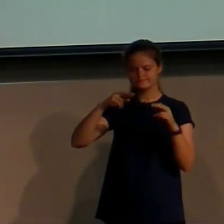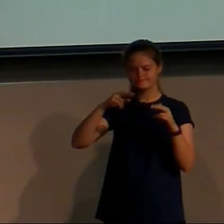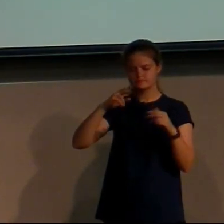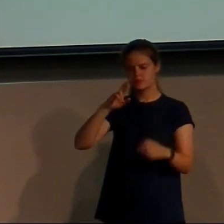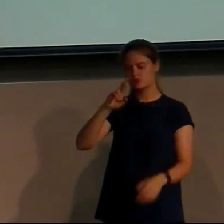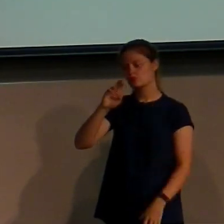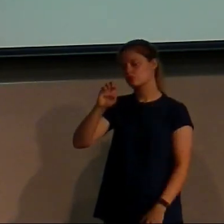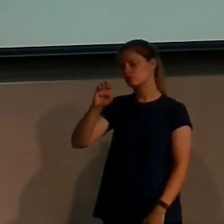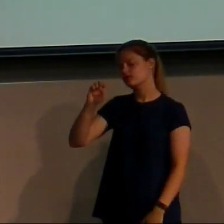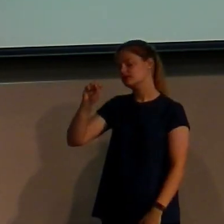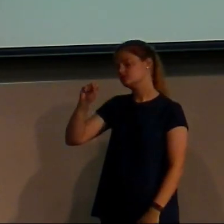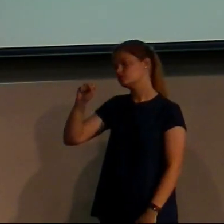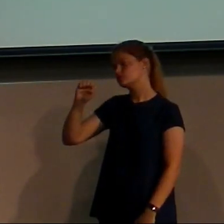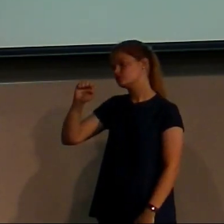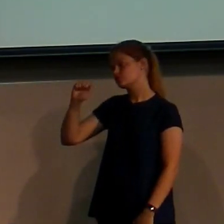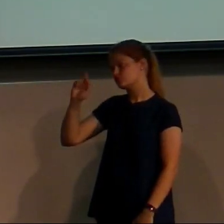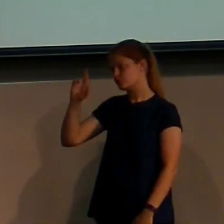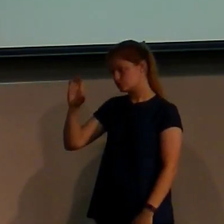in El Salvador.